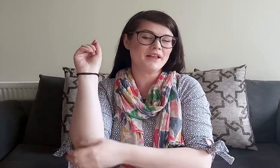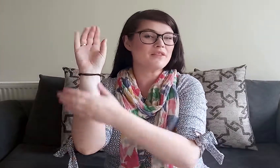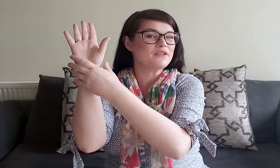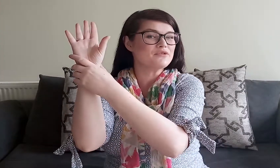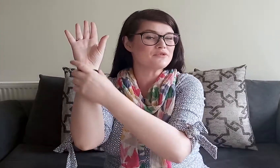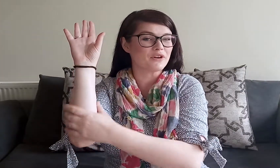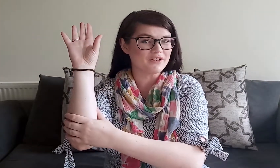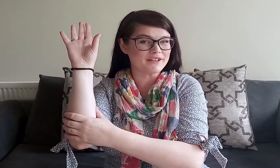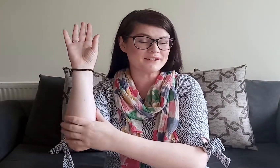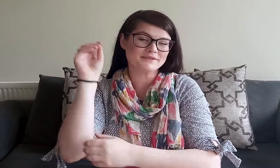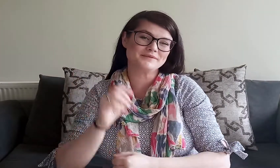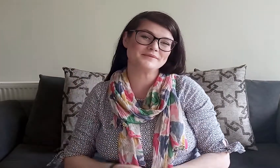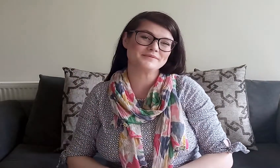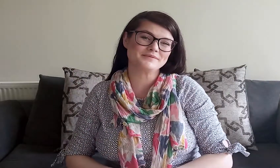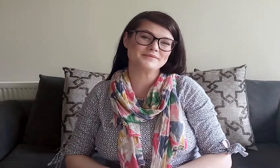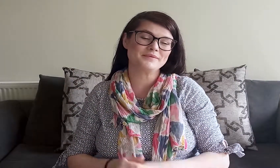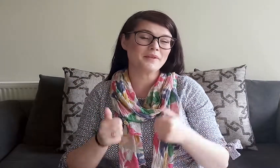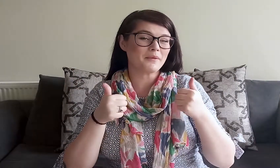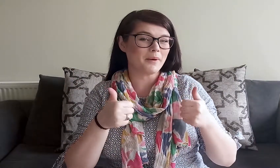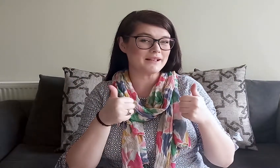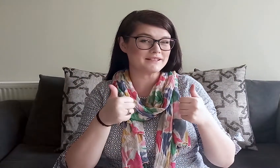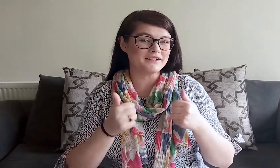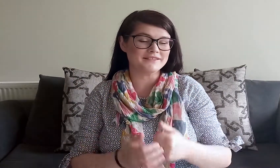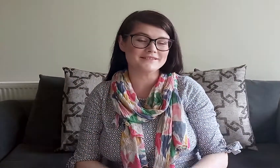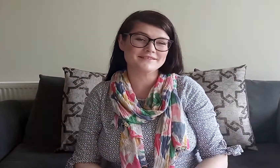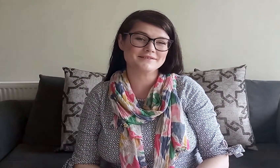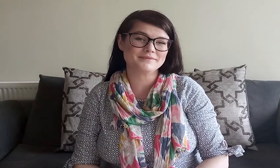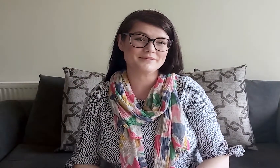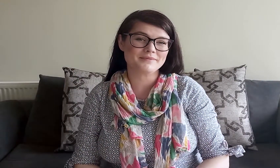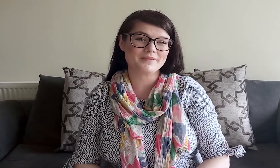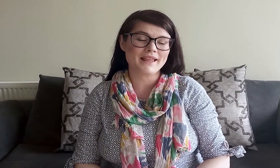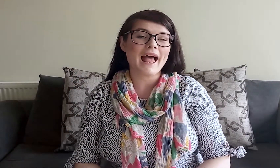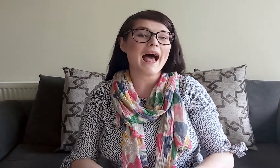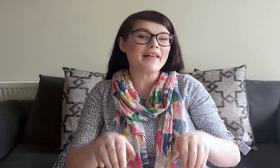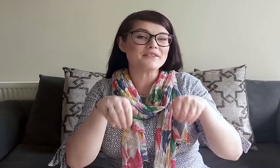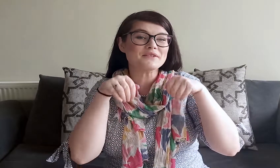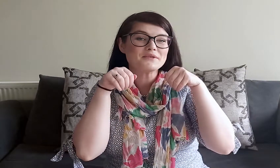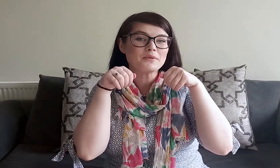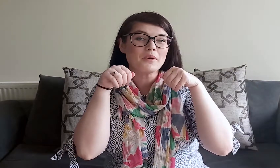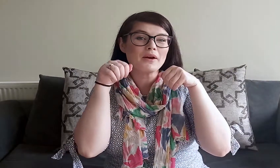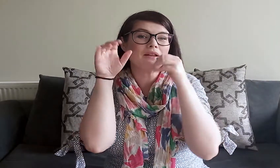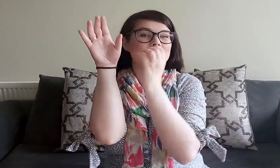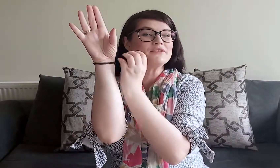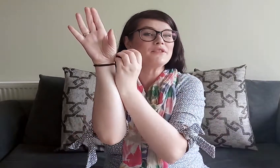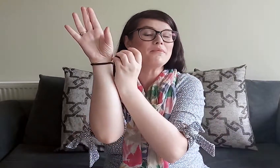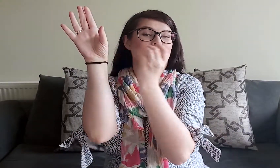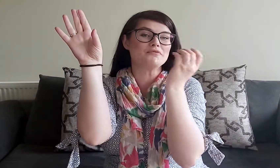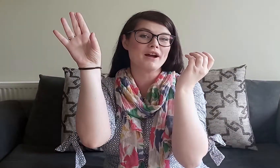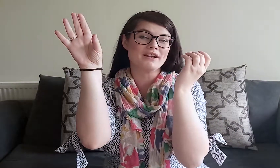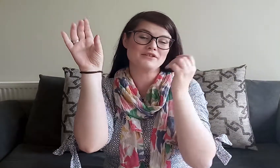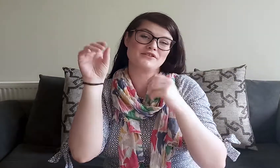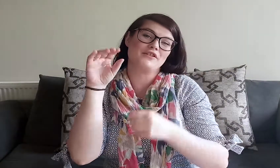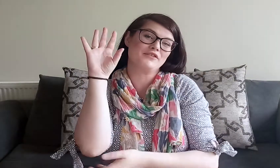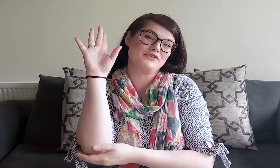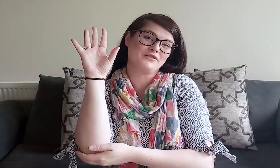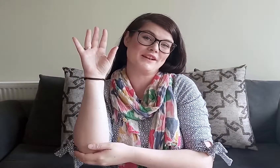The trunk. Well done. And the squirrel lived on the branch of the tree.